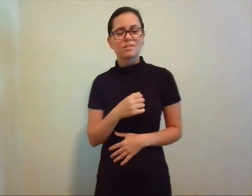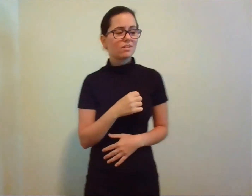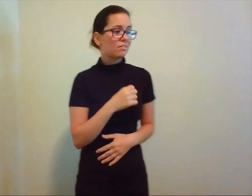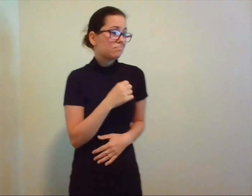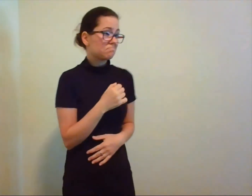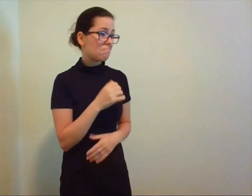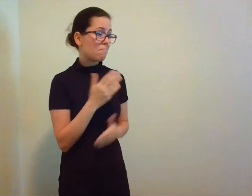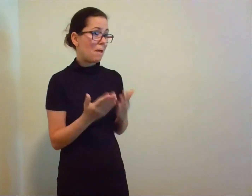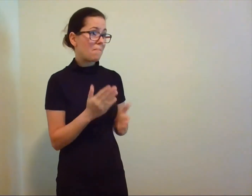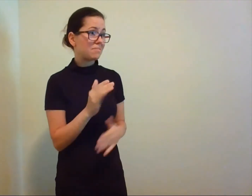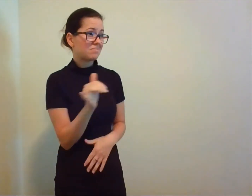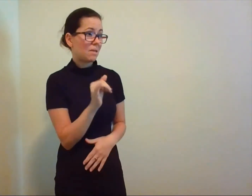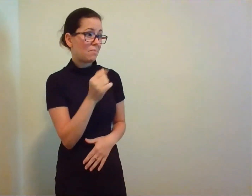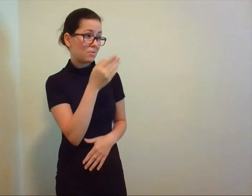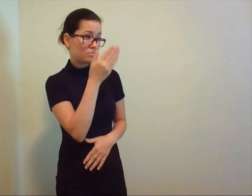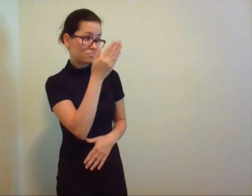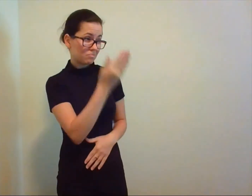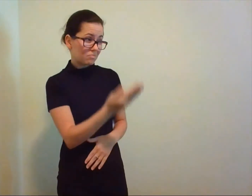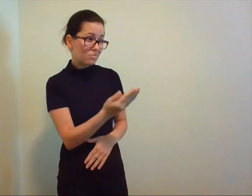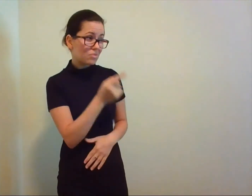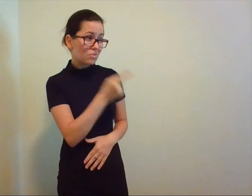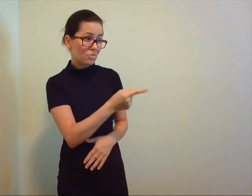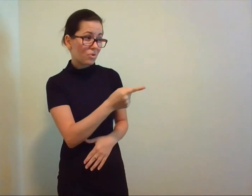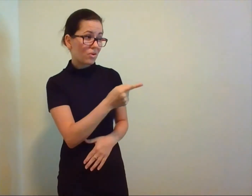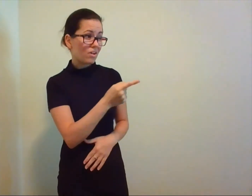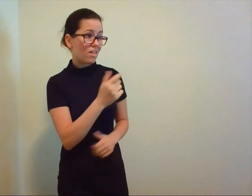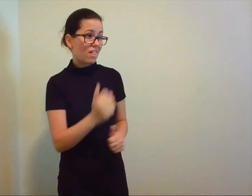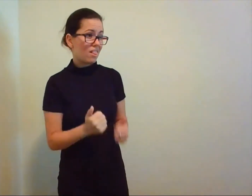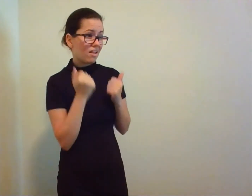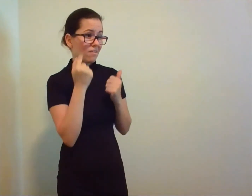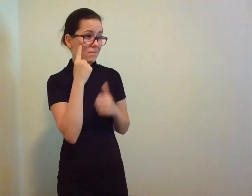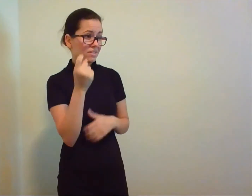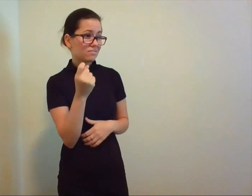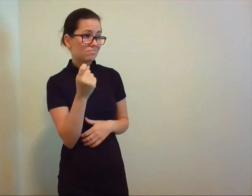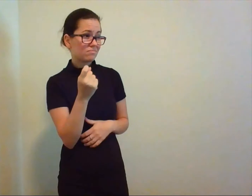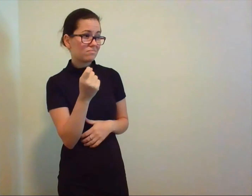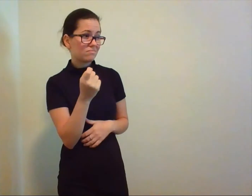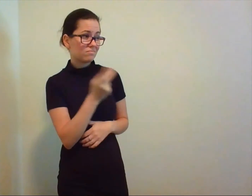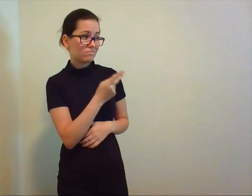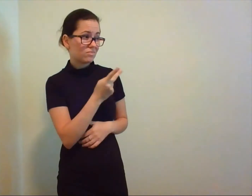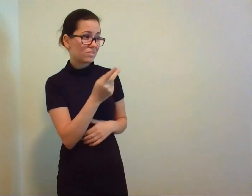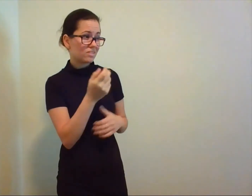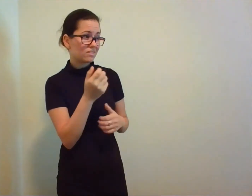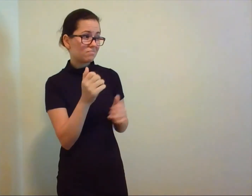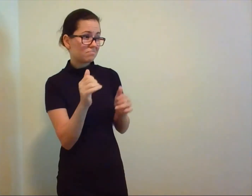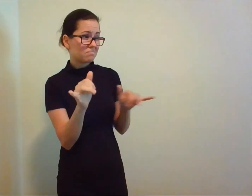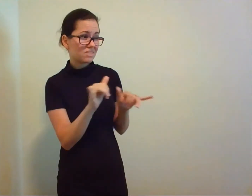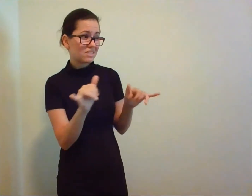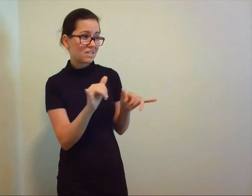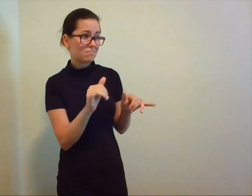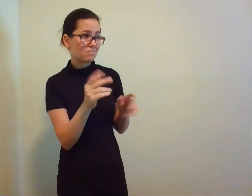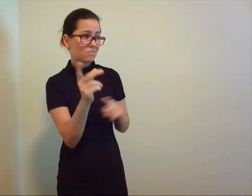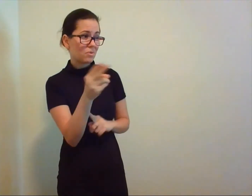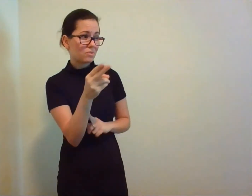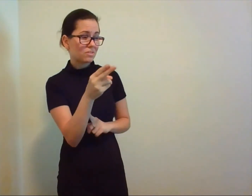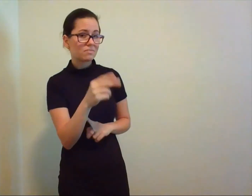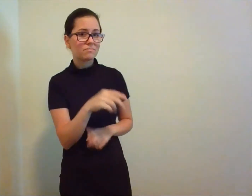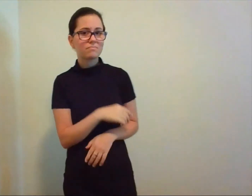Seinfeld. I don't know how that works, but that he's able to go to this hotel and he's got a family or whatever. But yeah, he's because of that thing he